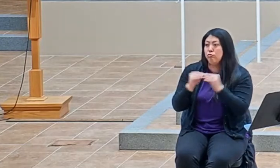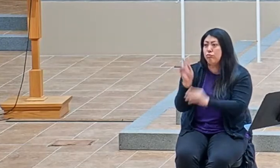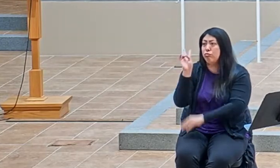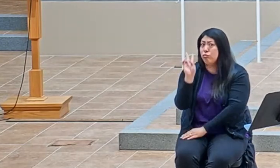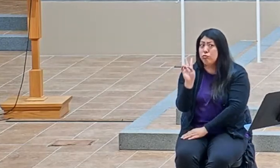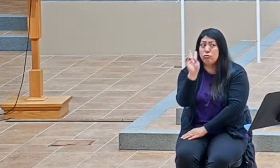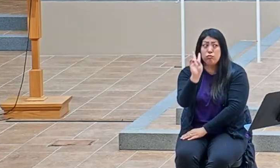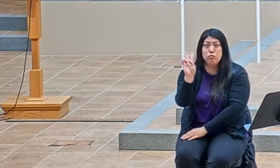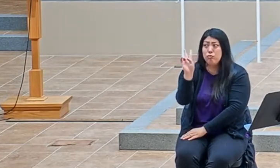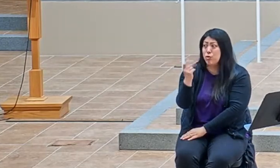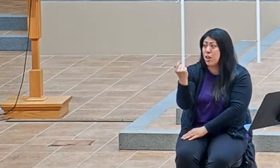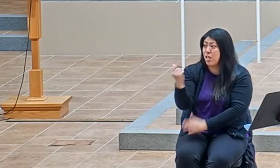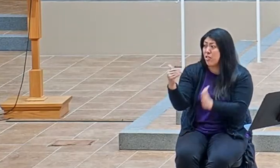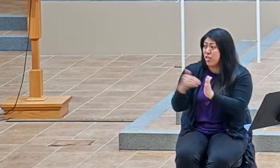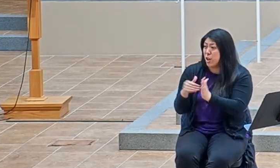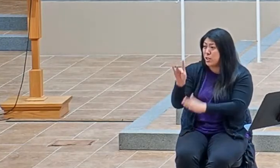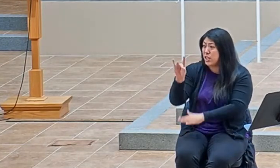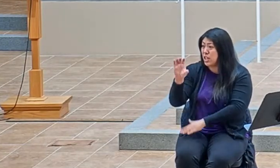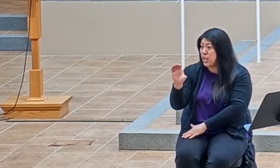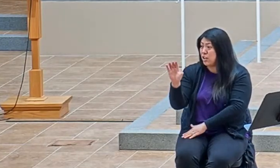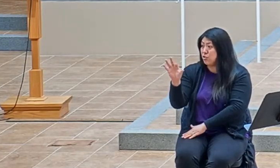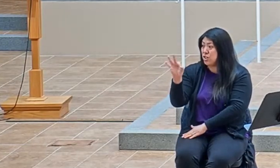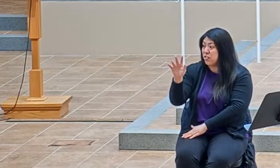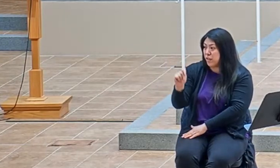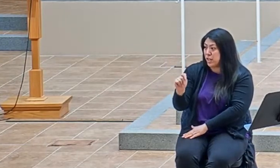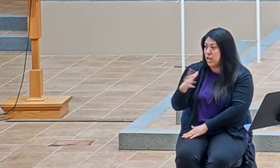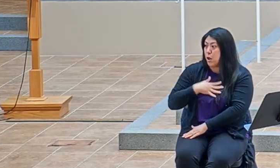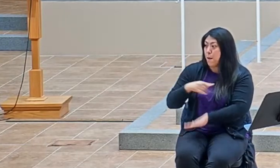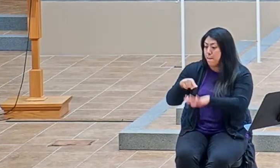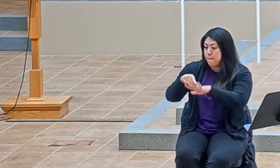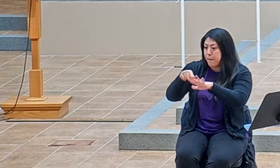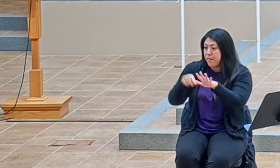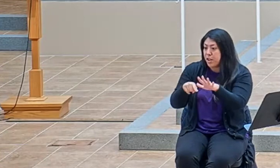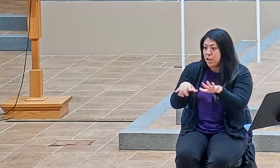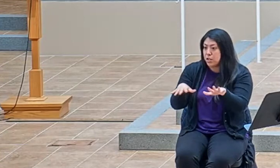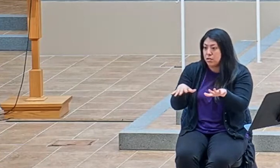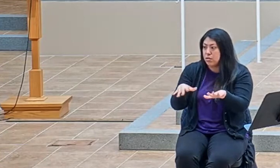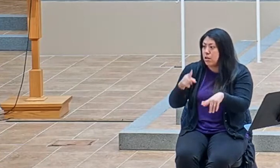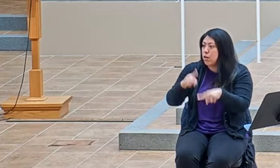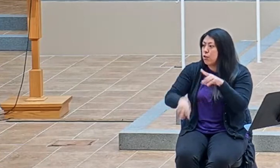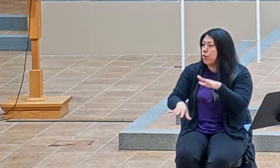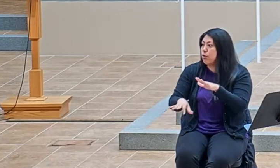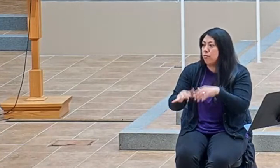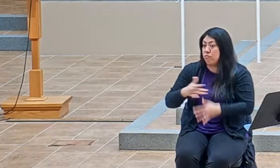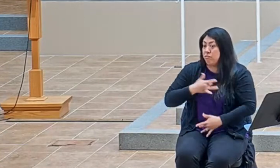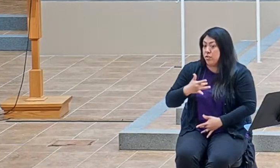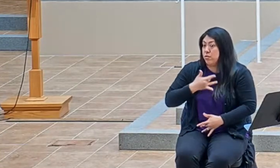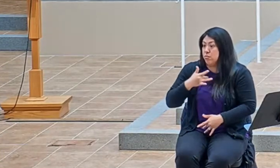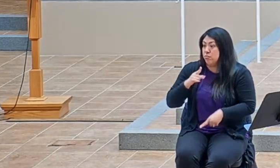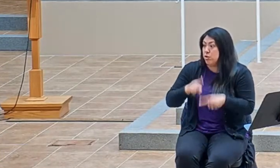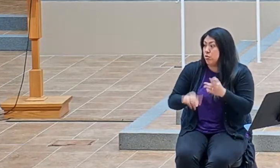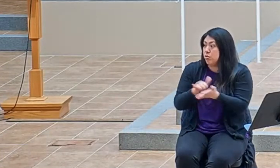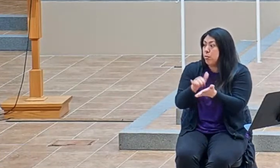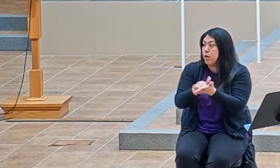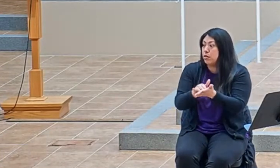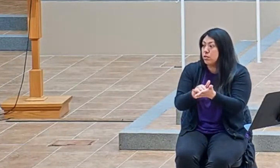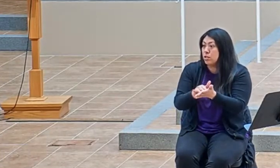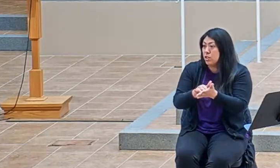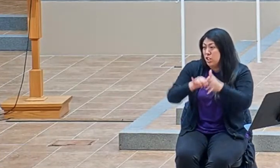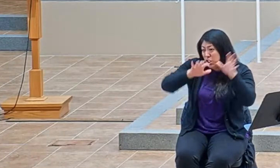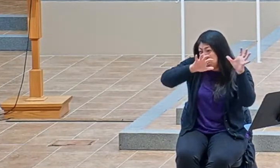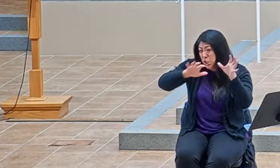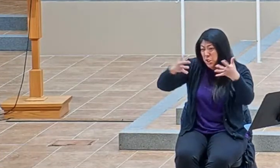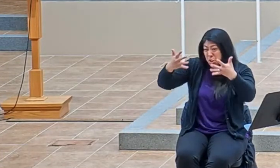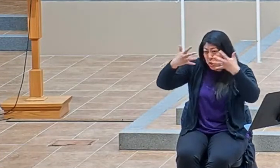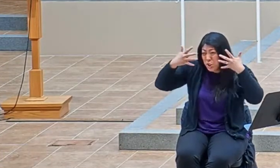that, probably 11,800 feet, my fingertips went numb. And the sleet had